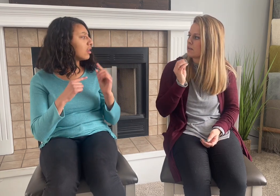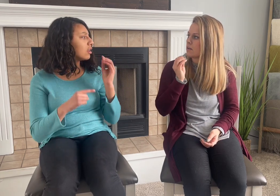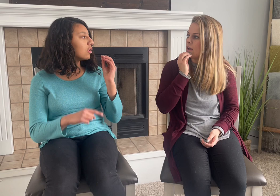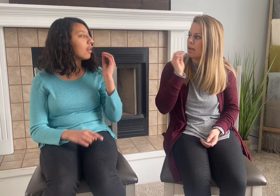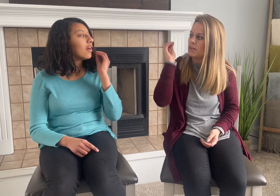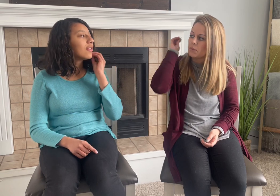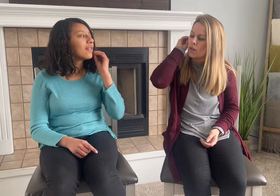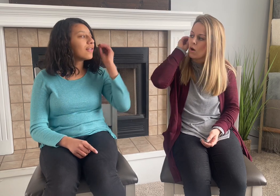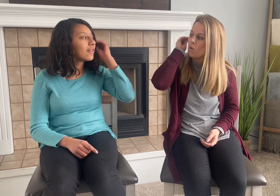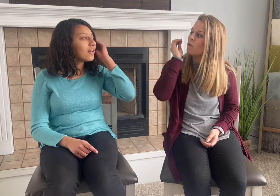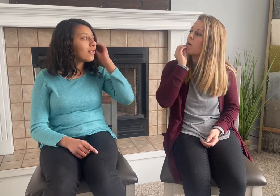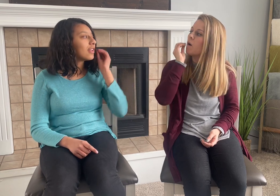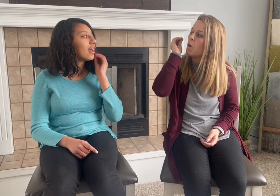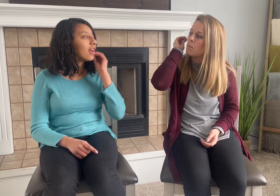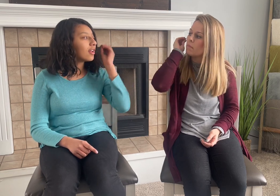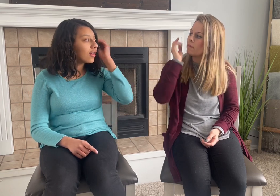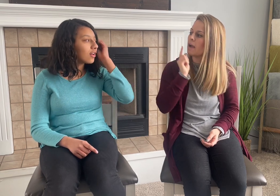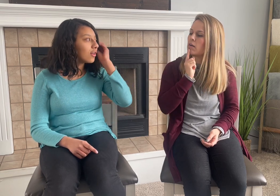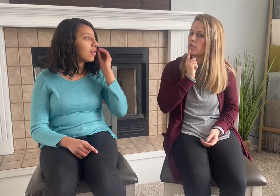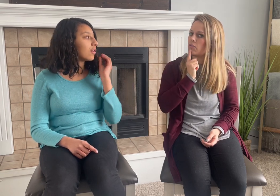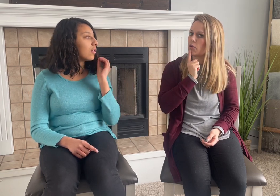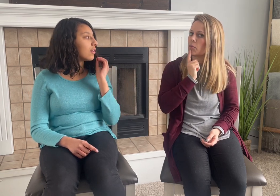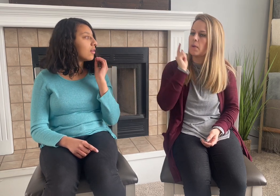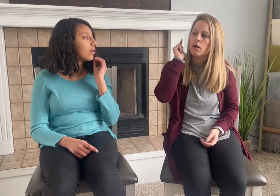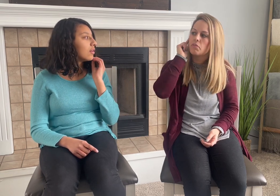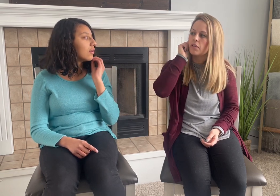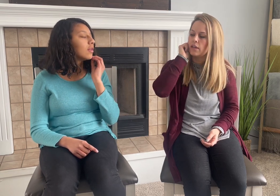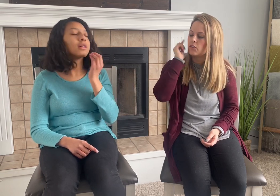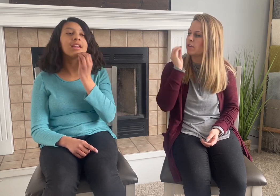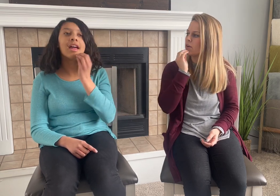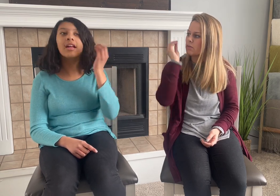And then we go home. Yeah. With your mouth and your ear.